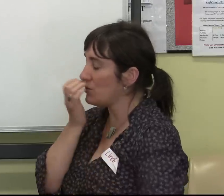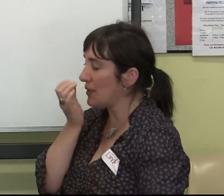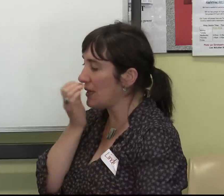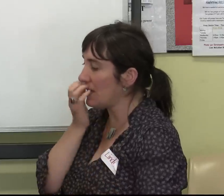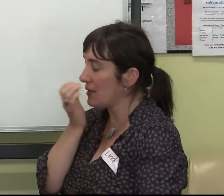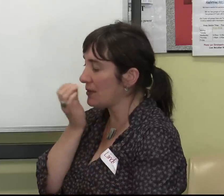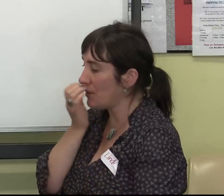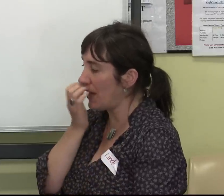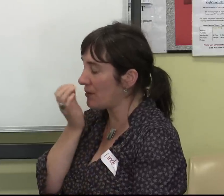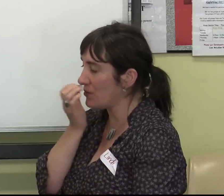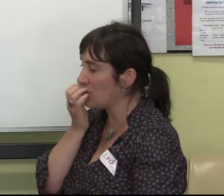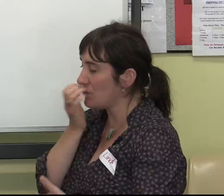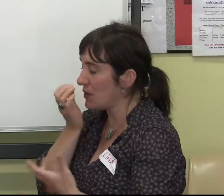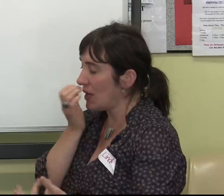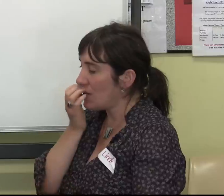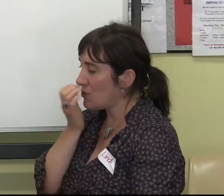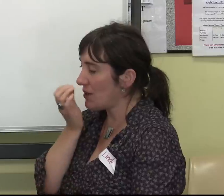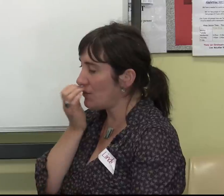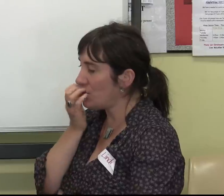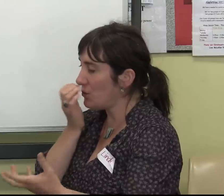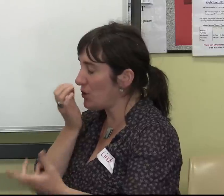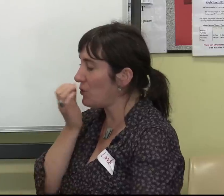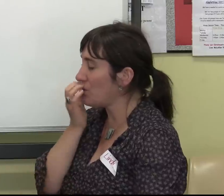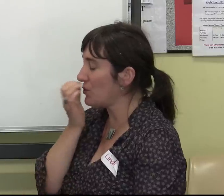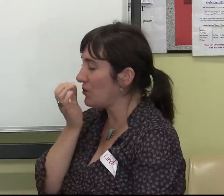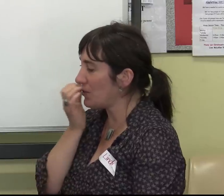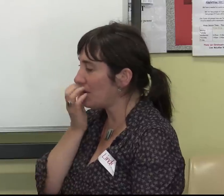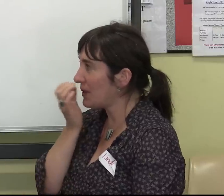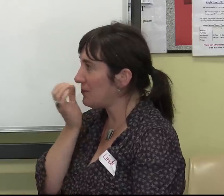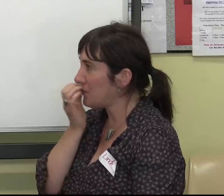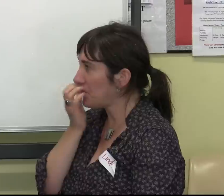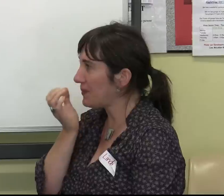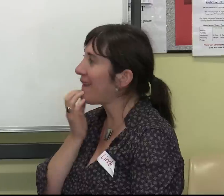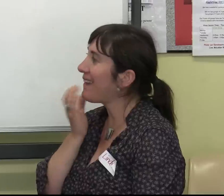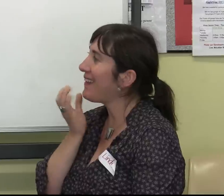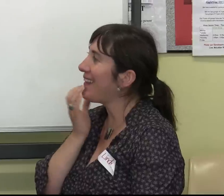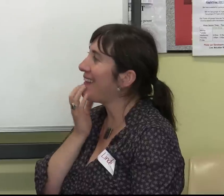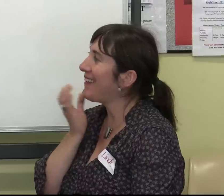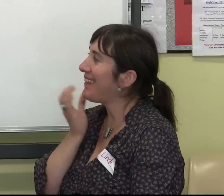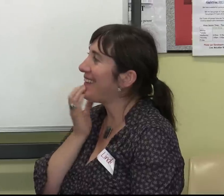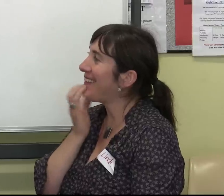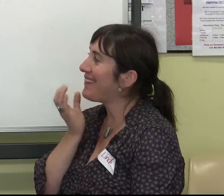not doing anything about trying to do what you want to do. All this remaining frustration.